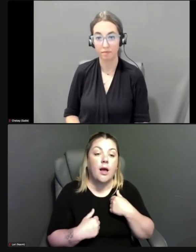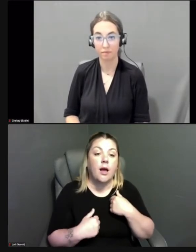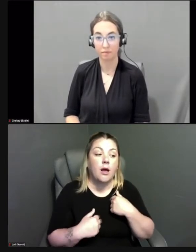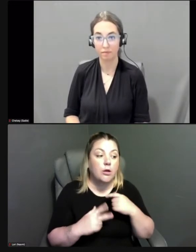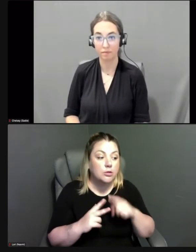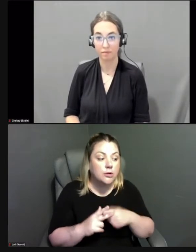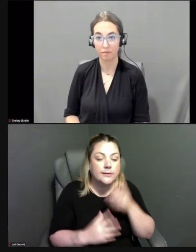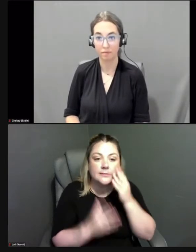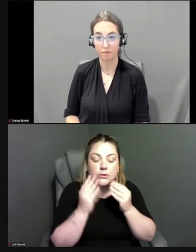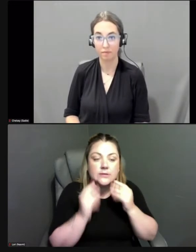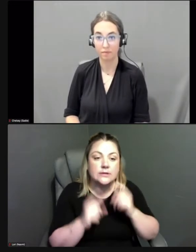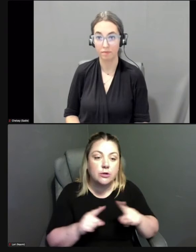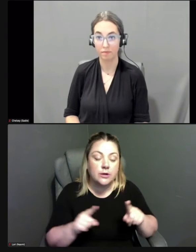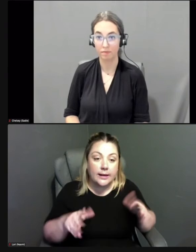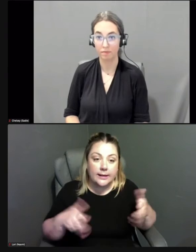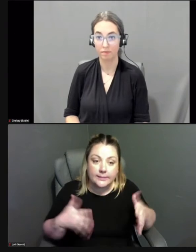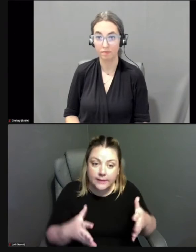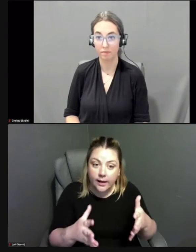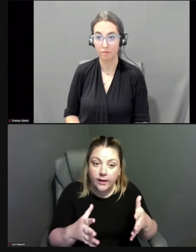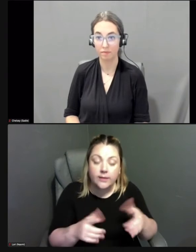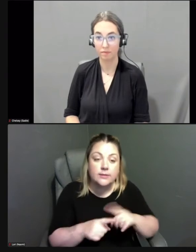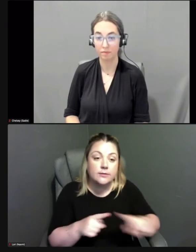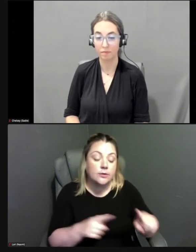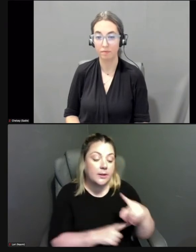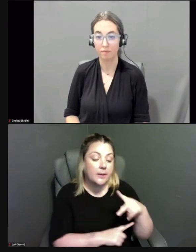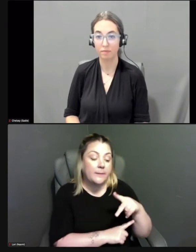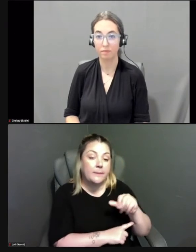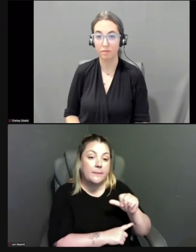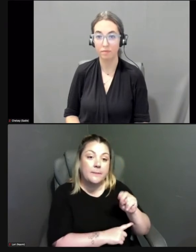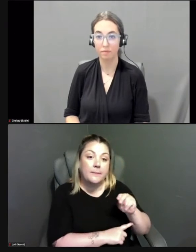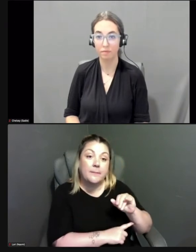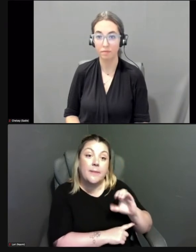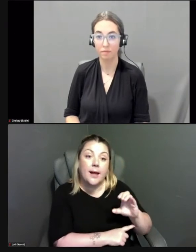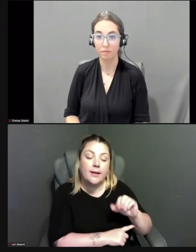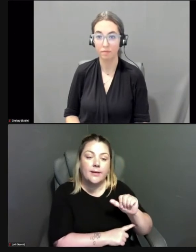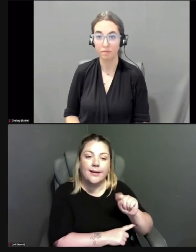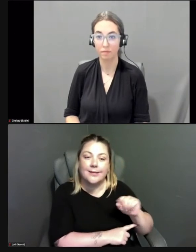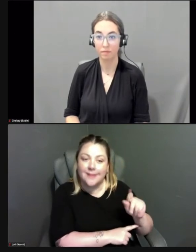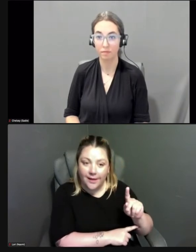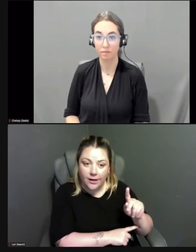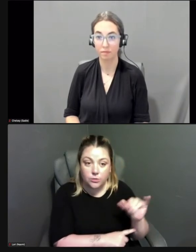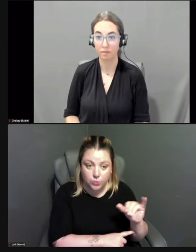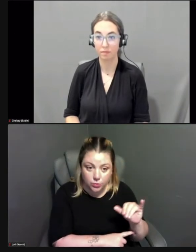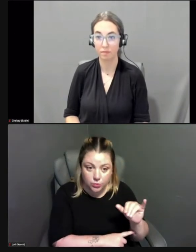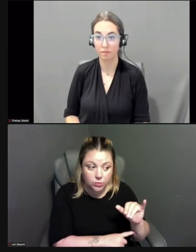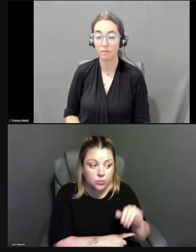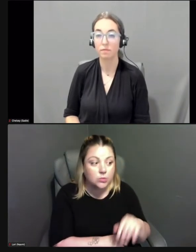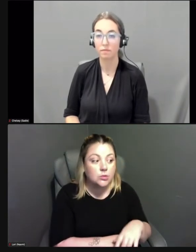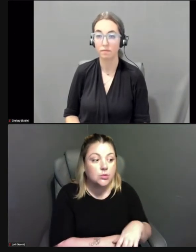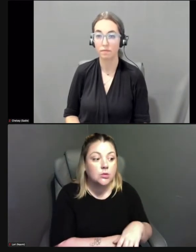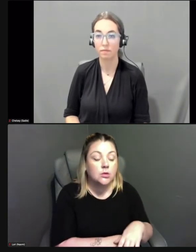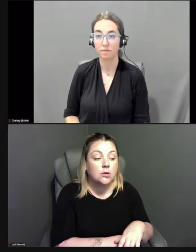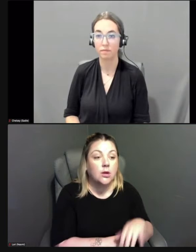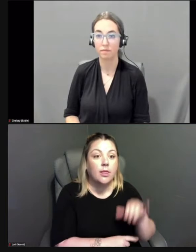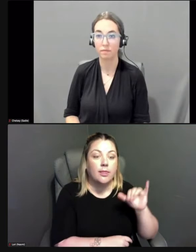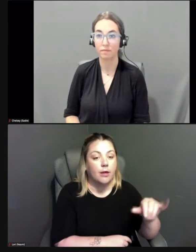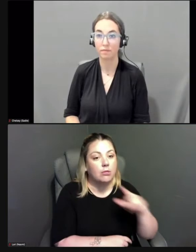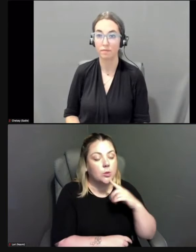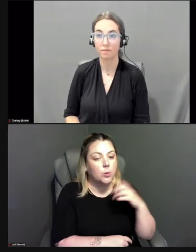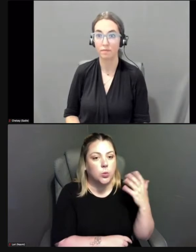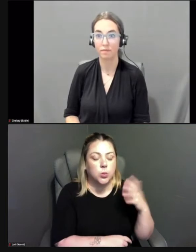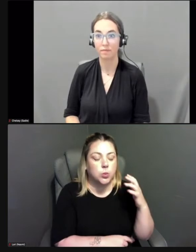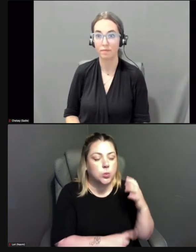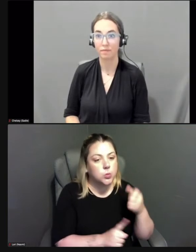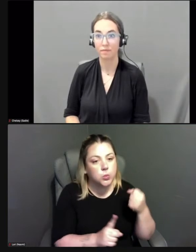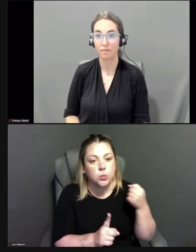panic attacks, which was really great in terms of complicating my relationship with food and